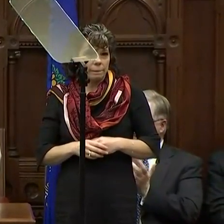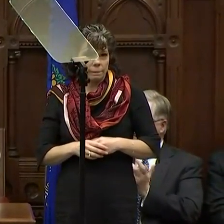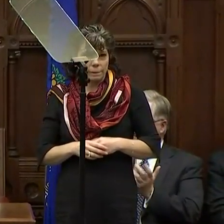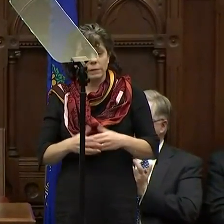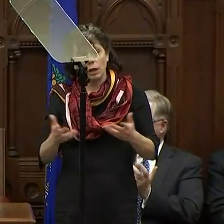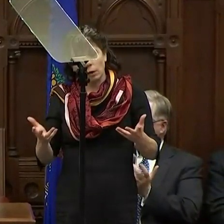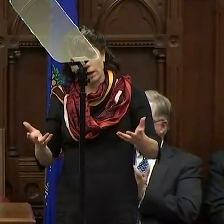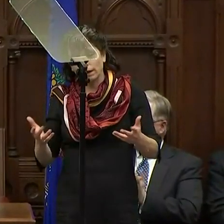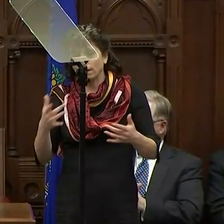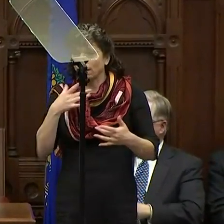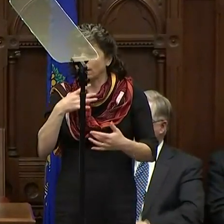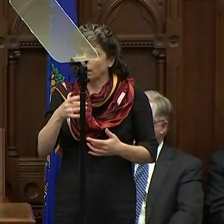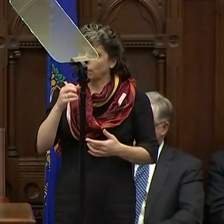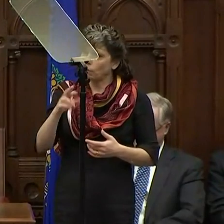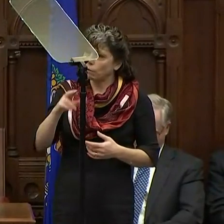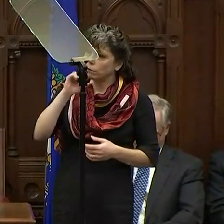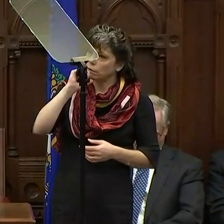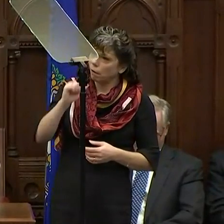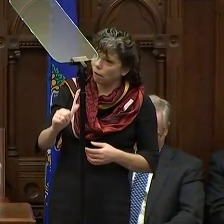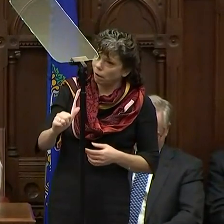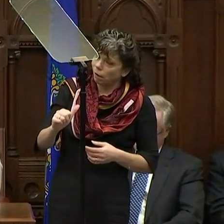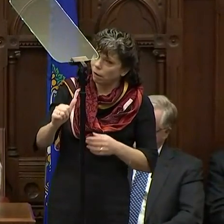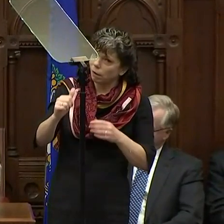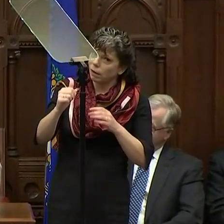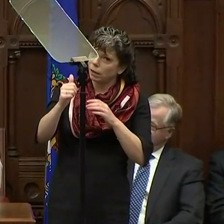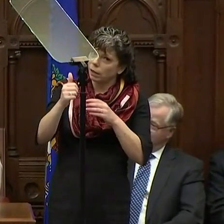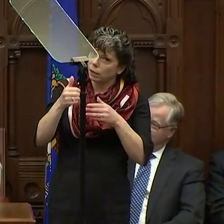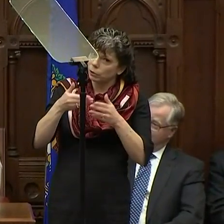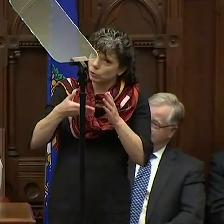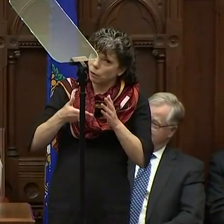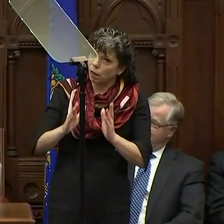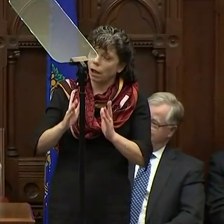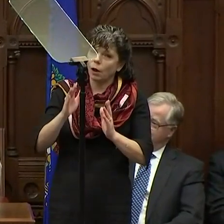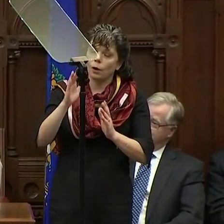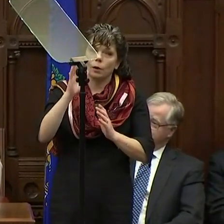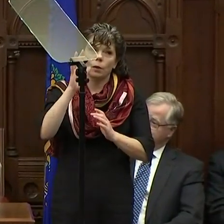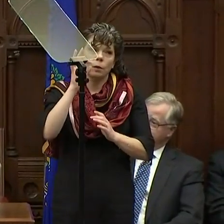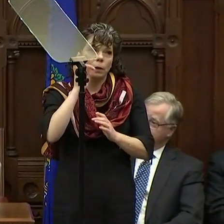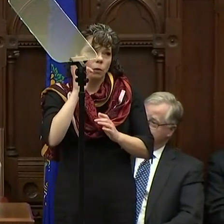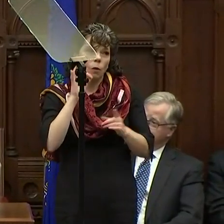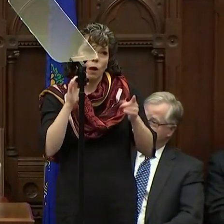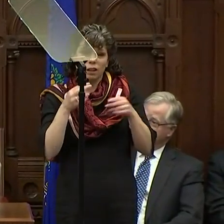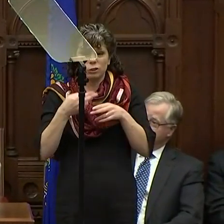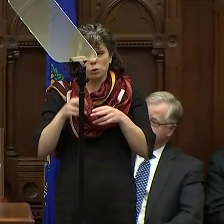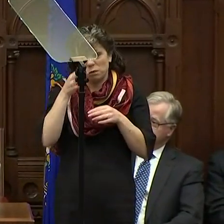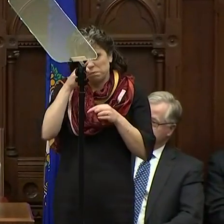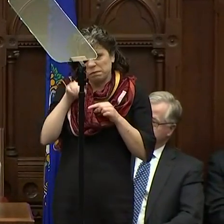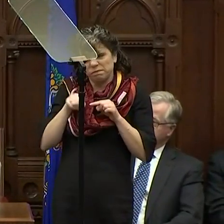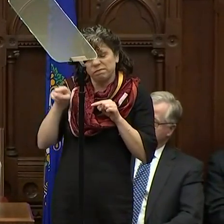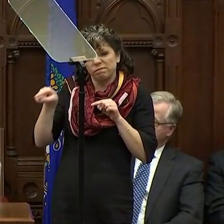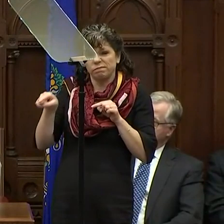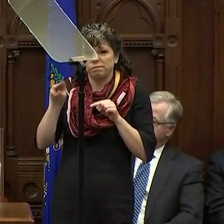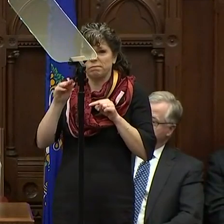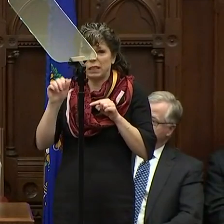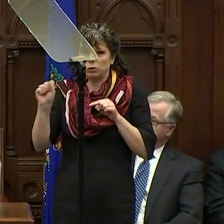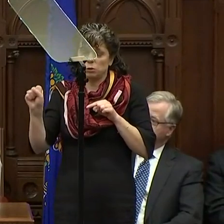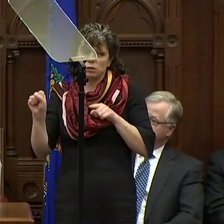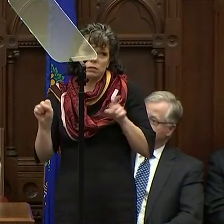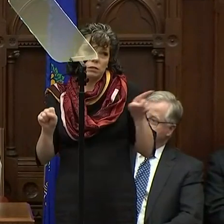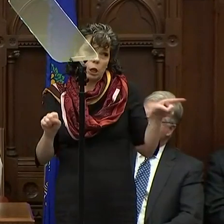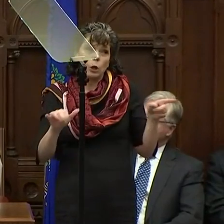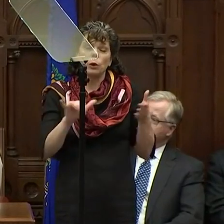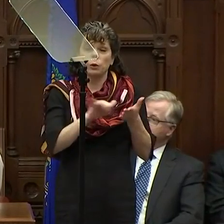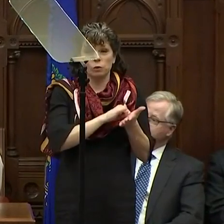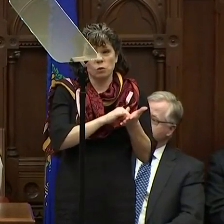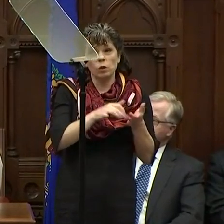All right, like it or not, legalized marijuana is just a short drive away in Massachusetts, and New York is